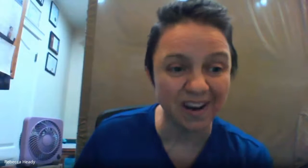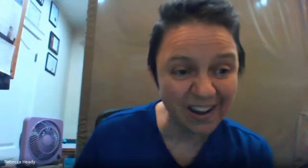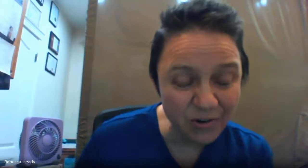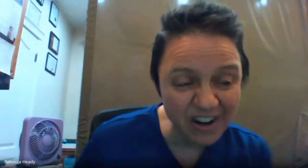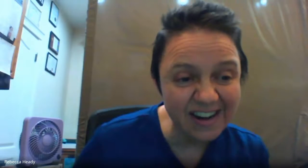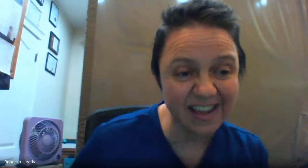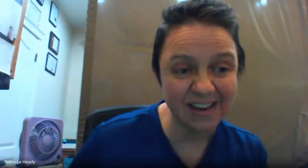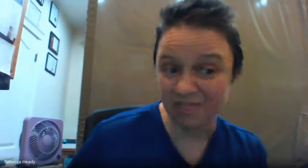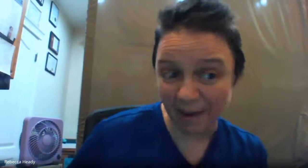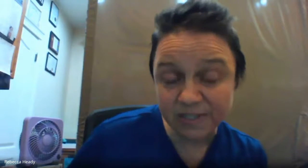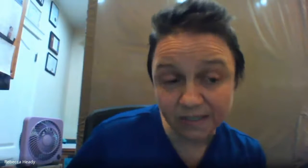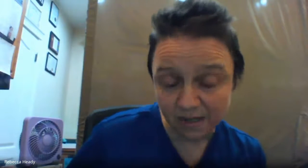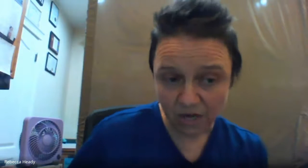and 1,000 are just